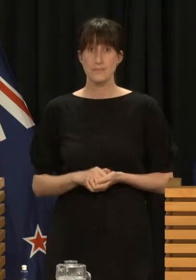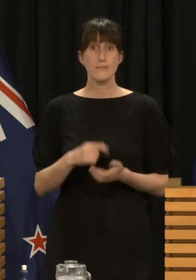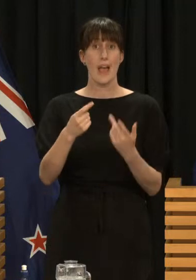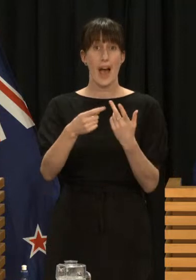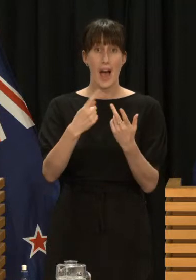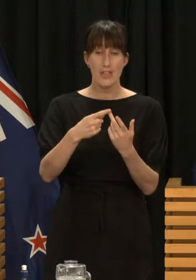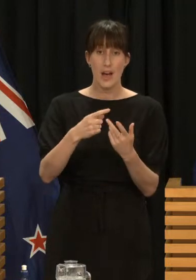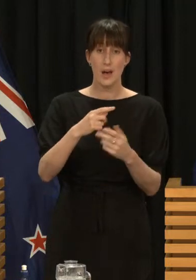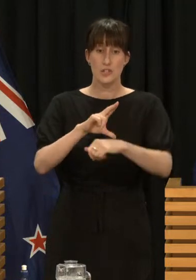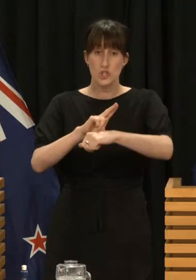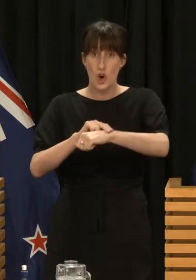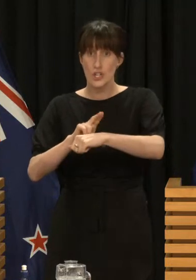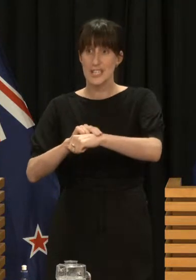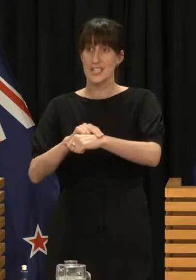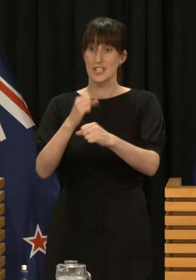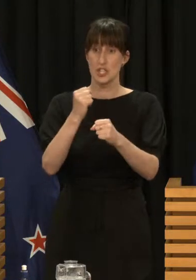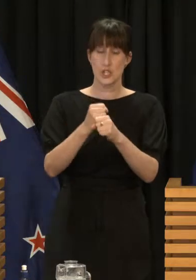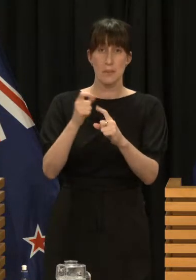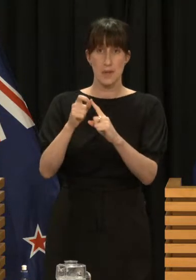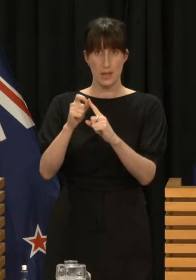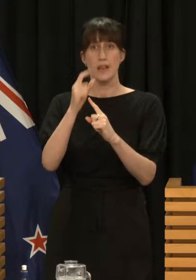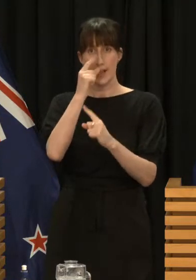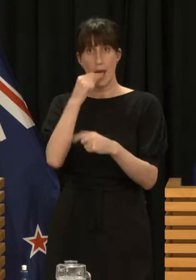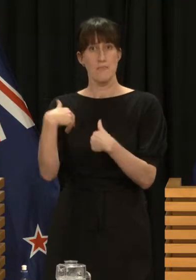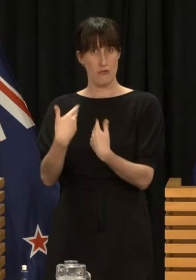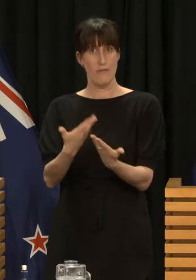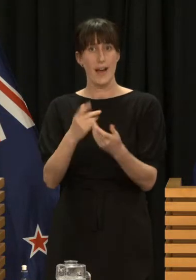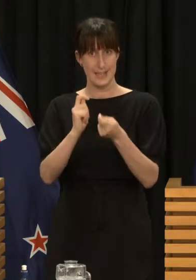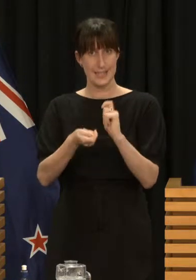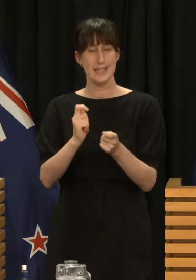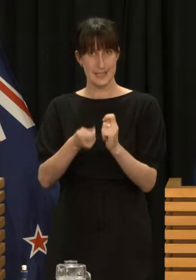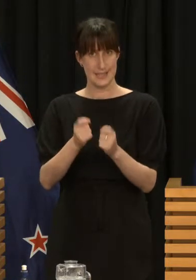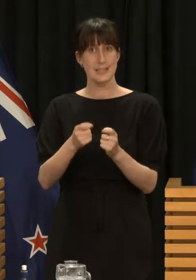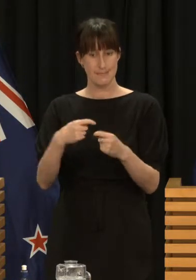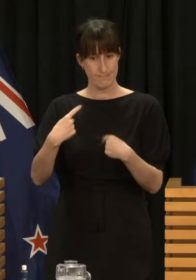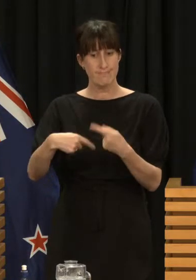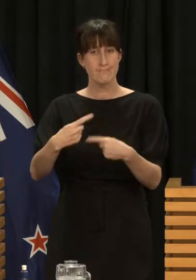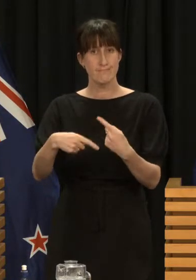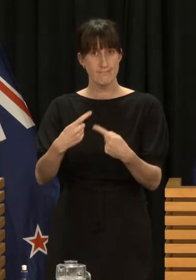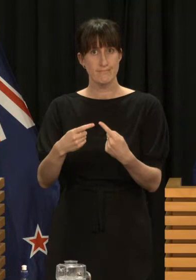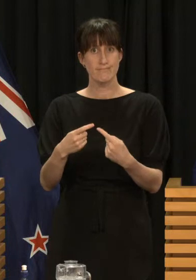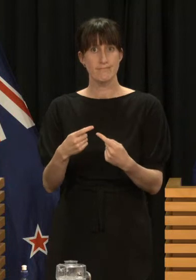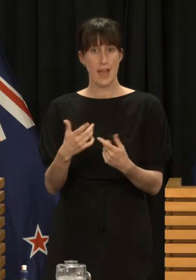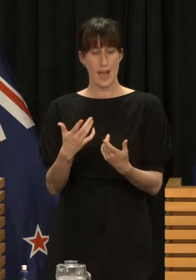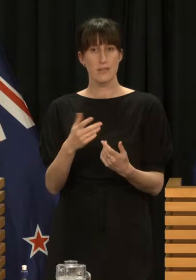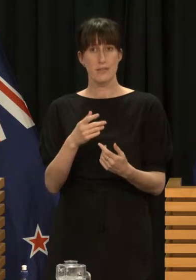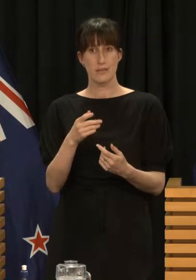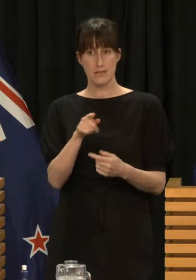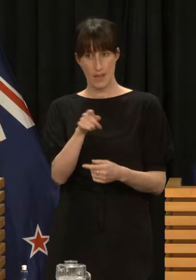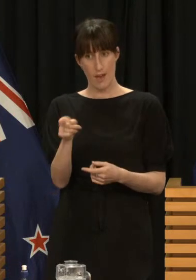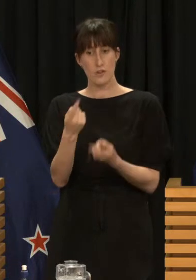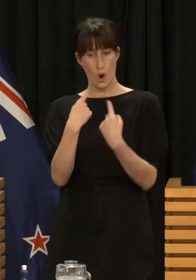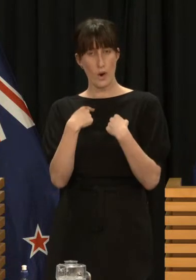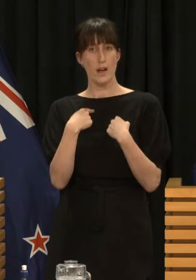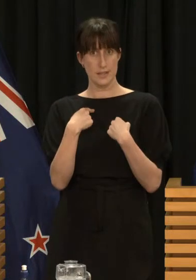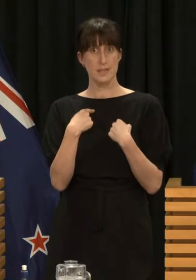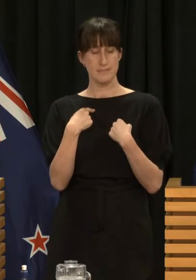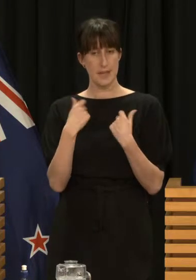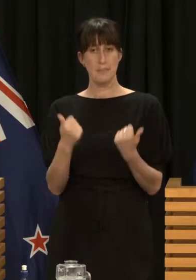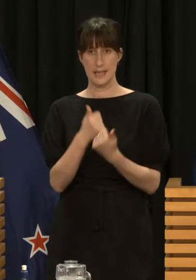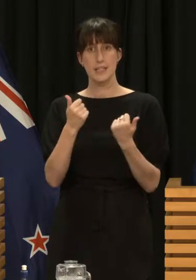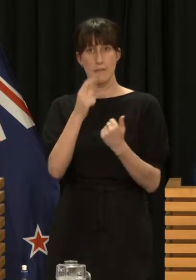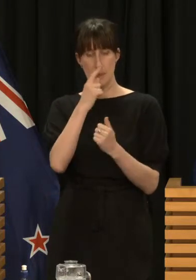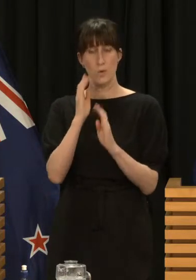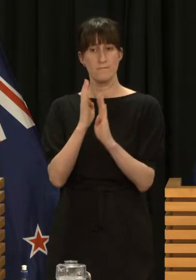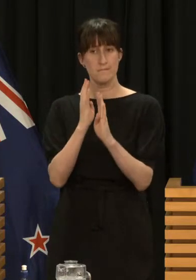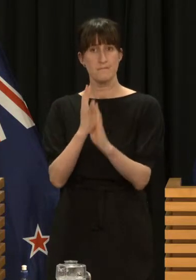Greater Auckland area continue to provide testing services and report steady volumes. And a full list of the testing